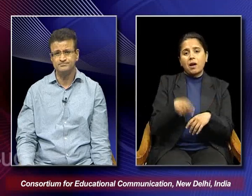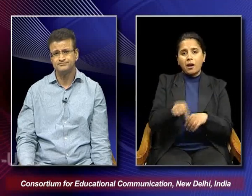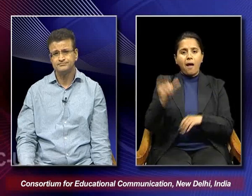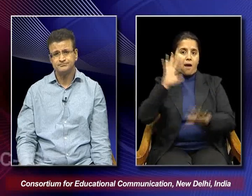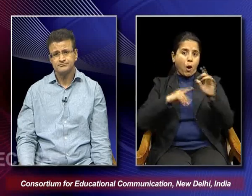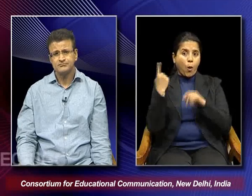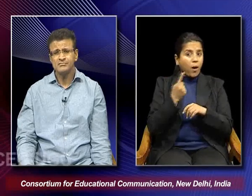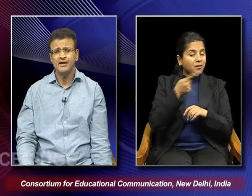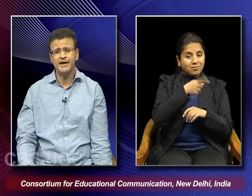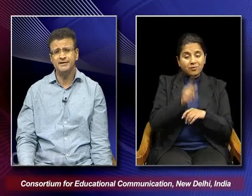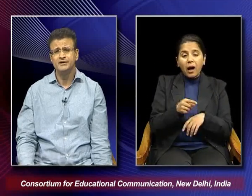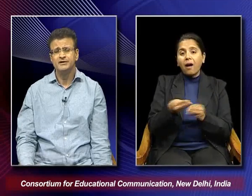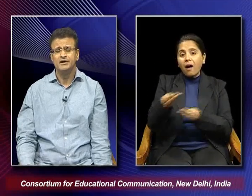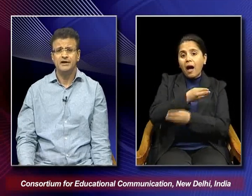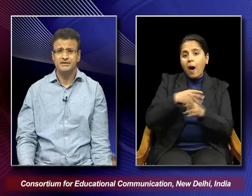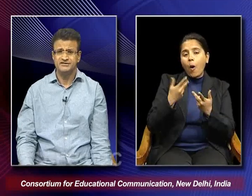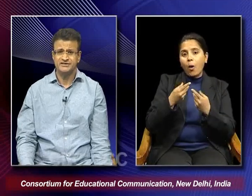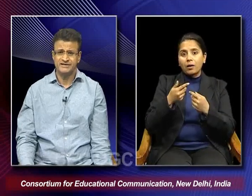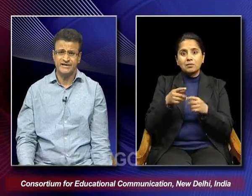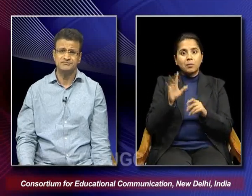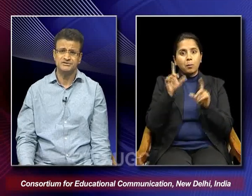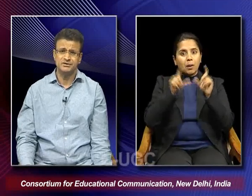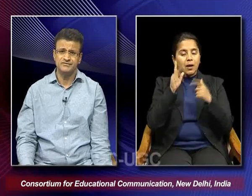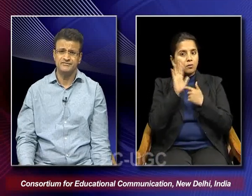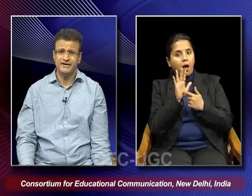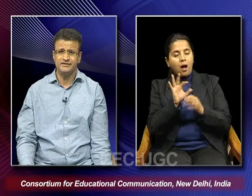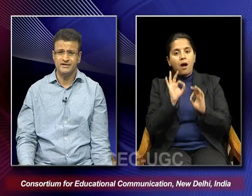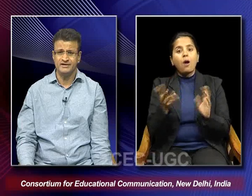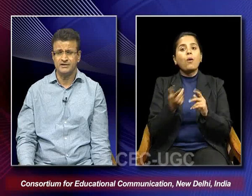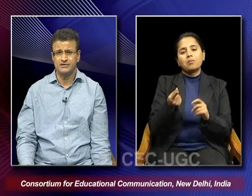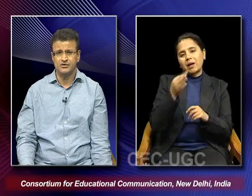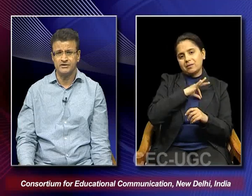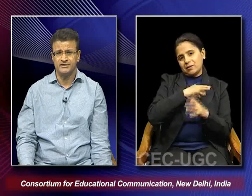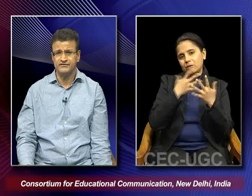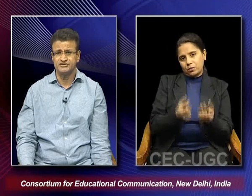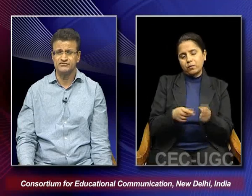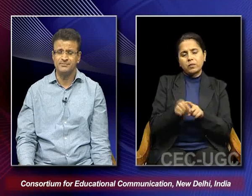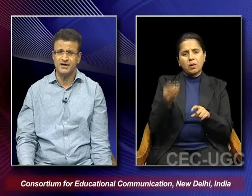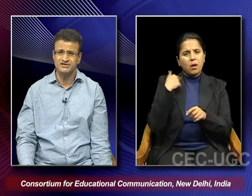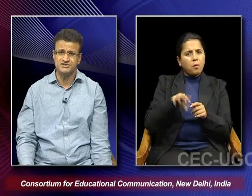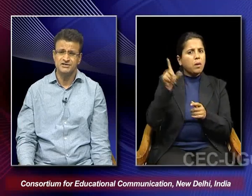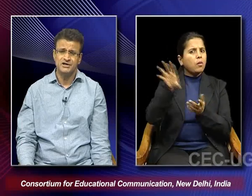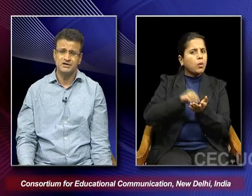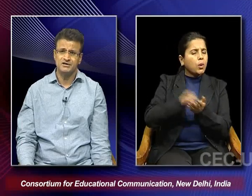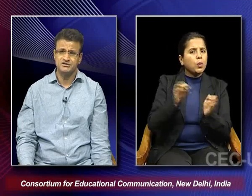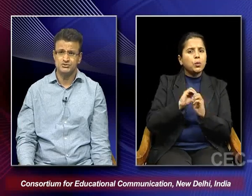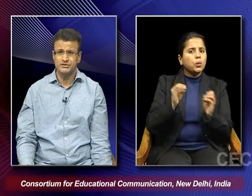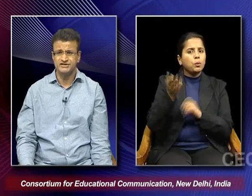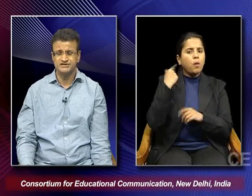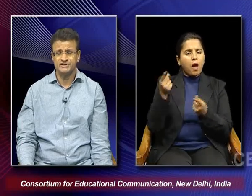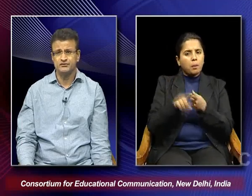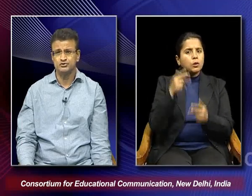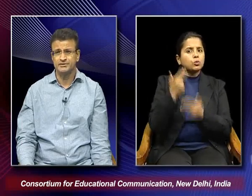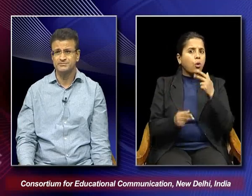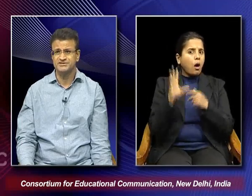form. And in recent times we find that unrecorded events of the past, unheard stories,